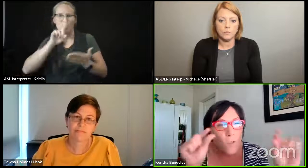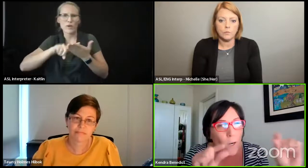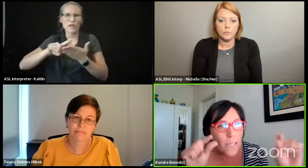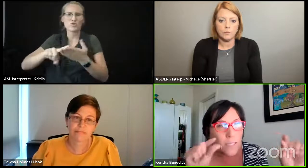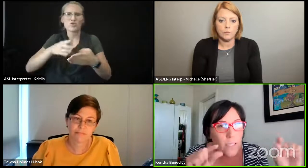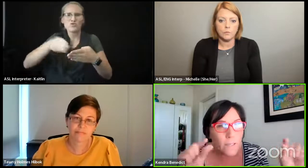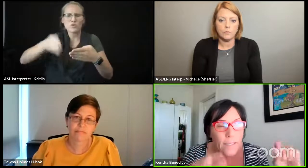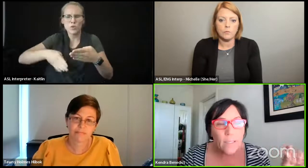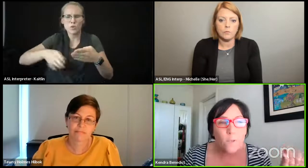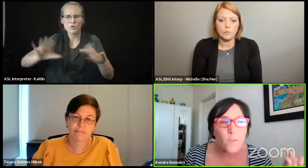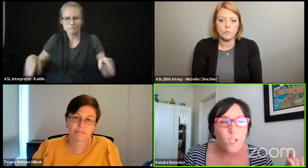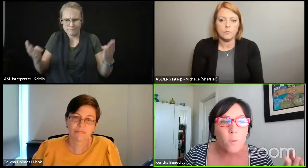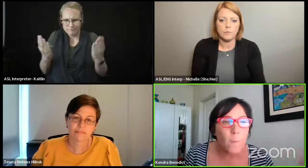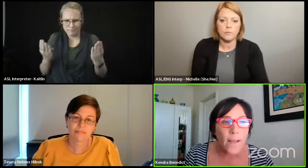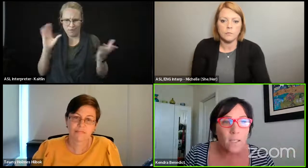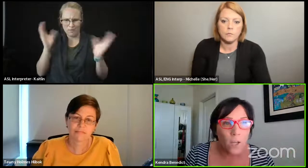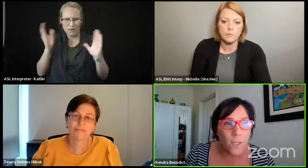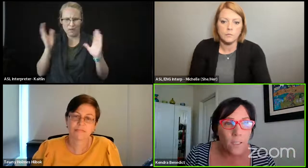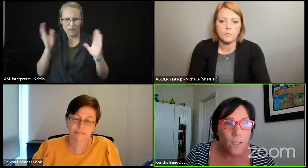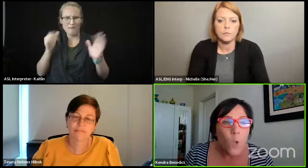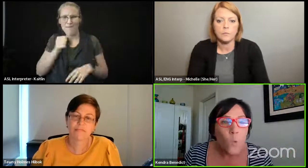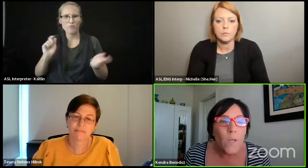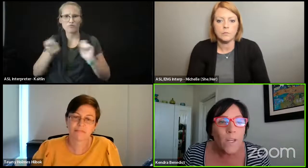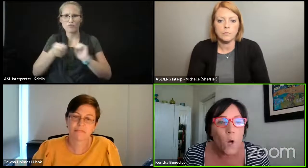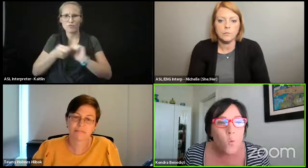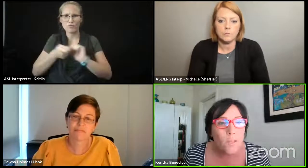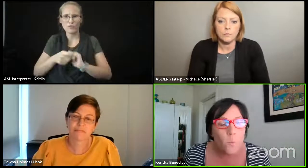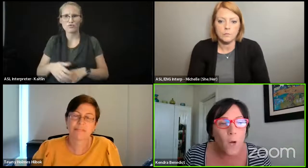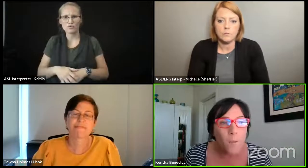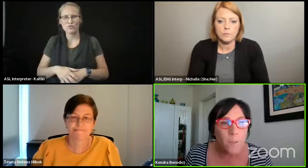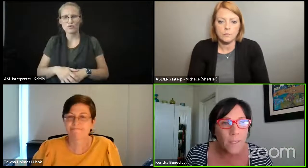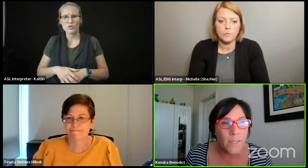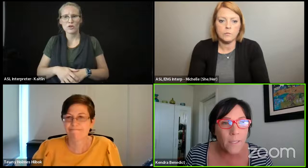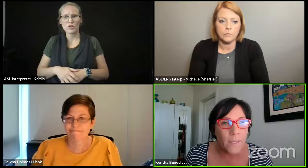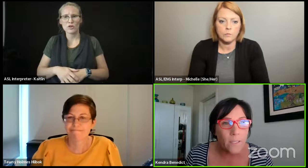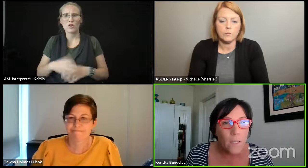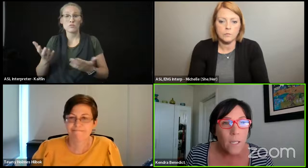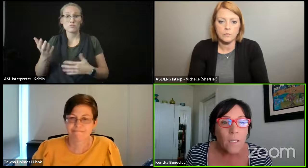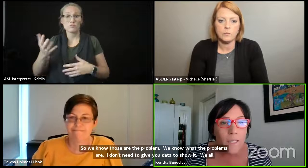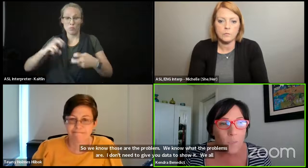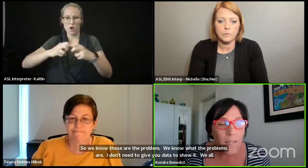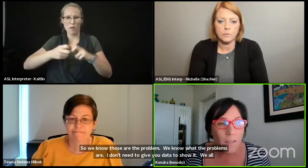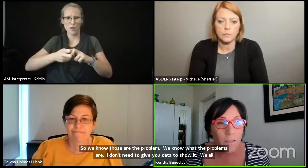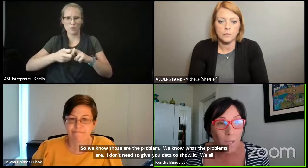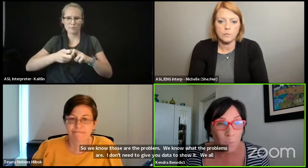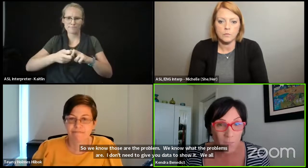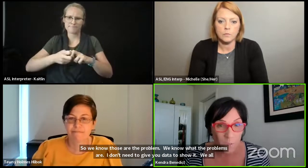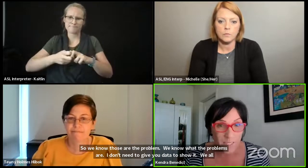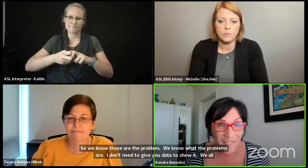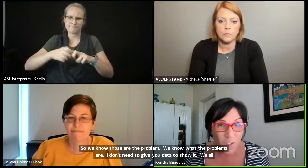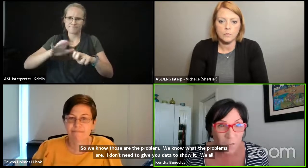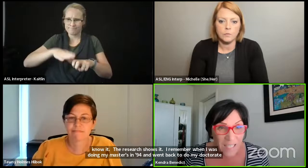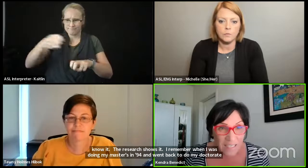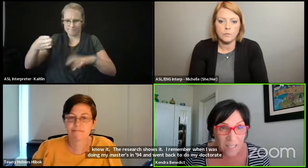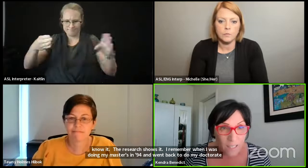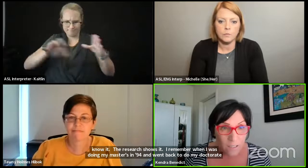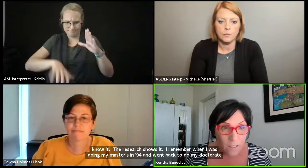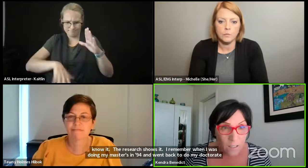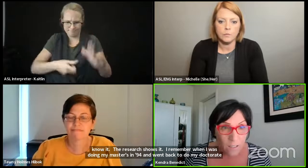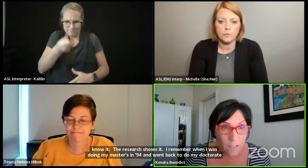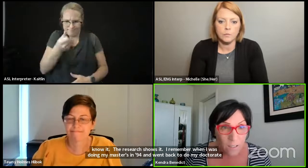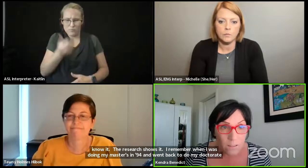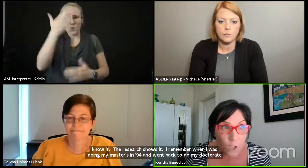small strides here and there in the field, but by and large, we know what the problem is. Let's spend this time that we're together fixing